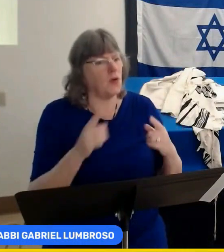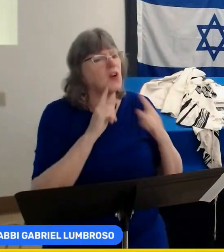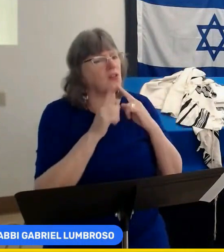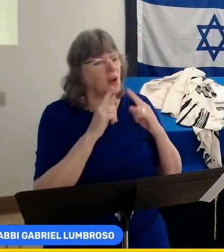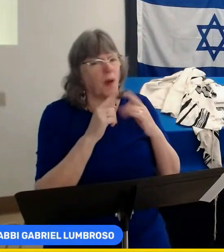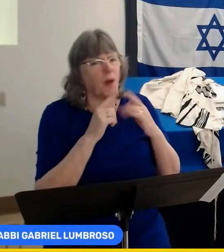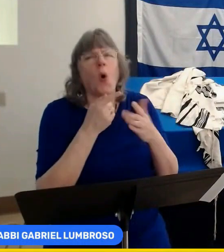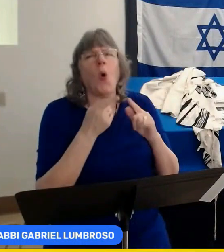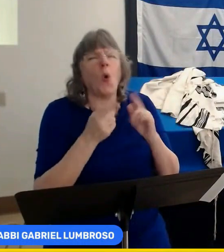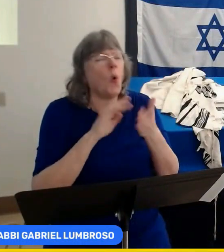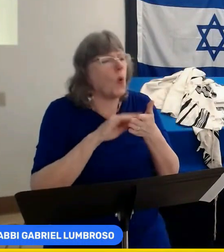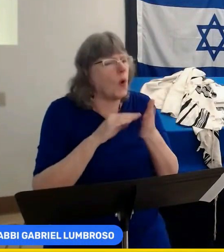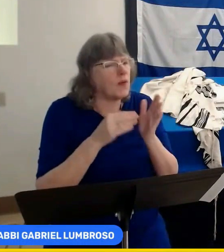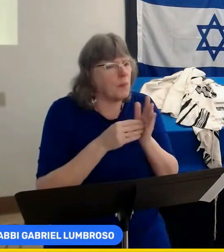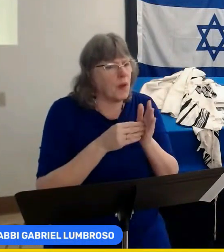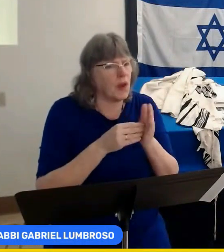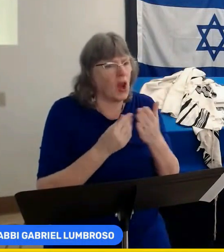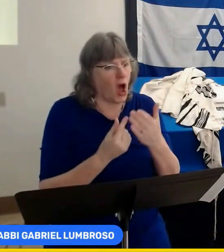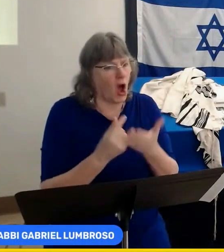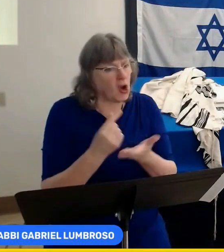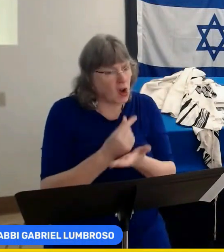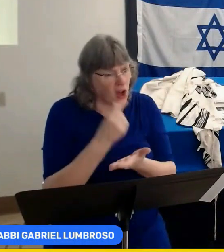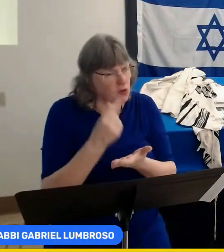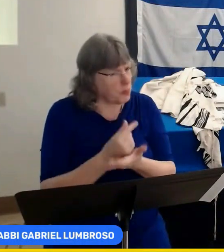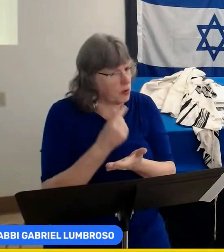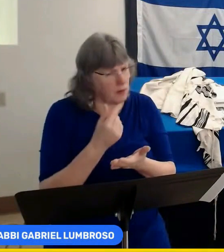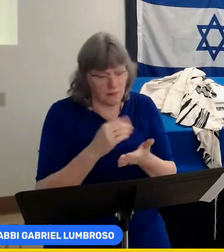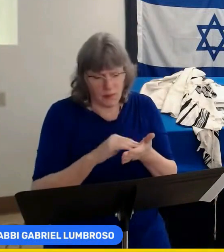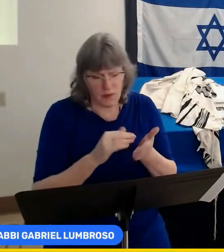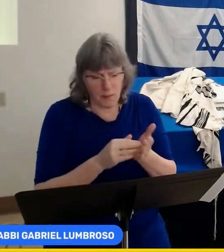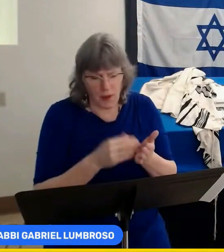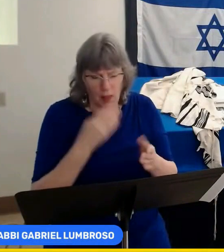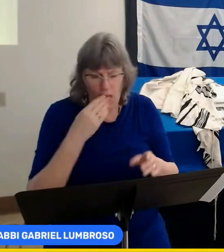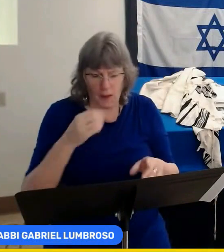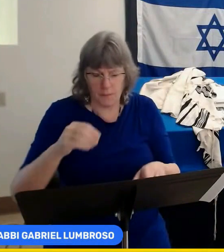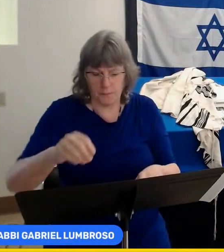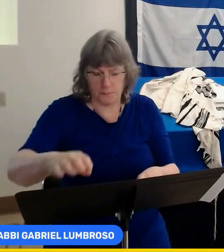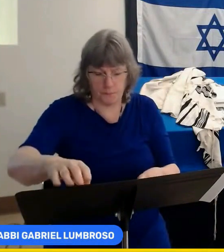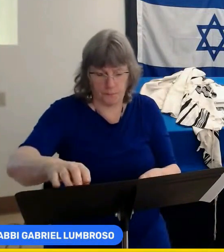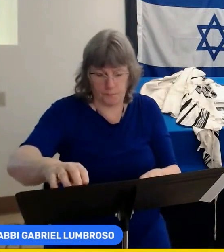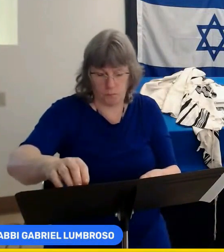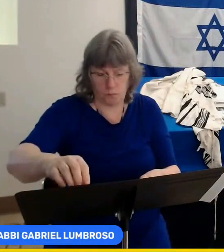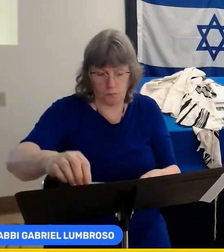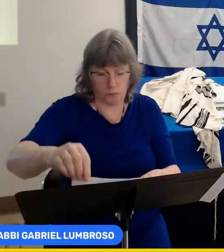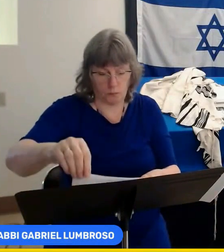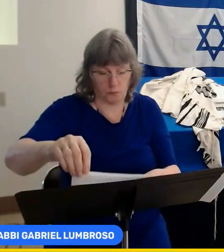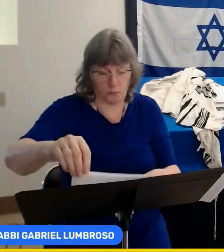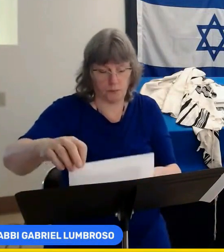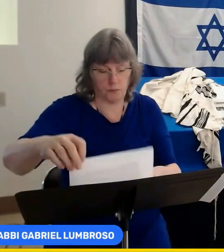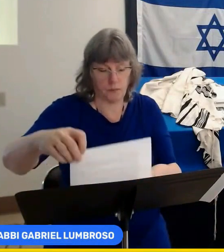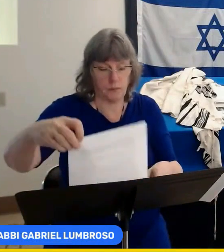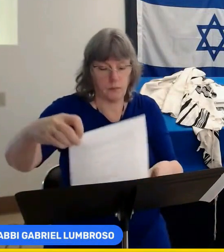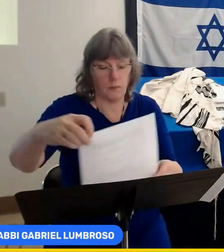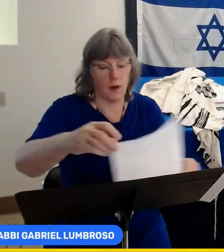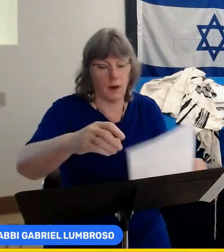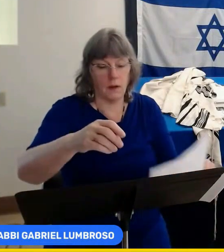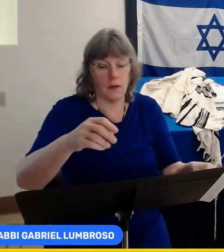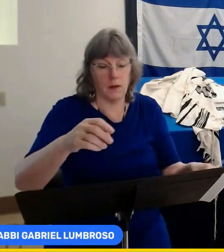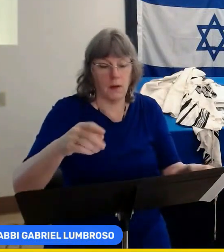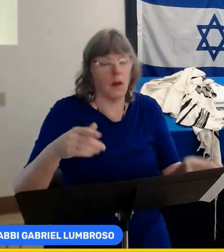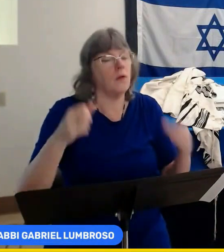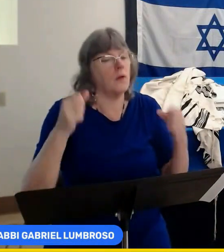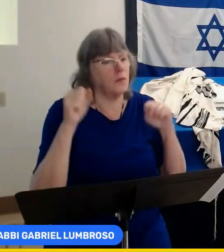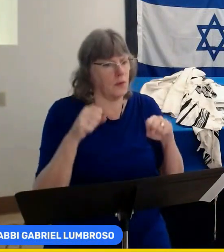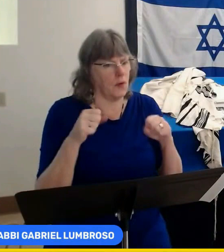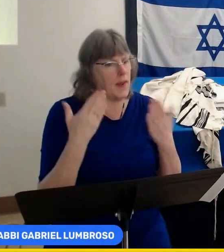his offer of the renewed covenant by the sacrifice of his life. Whereas every Christian group and denomination will